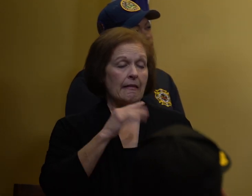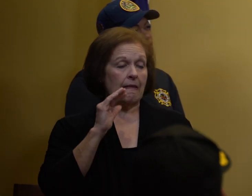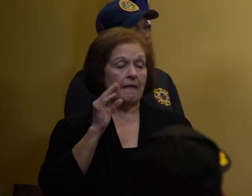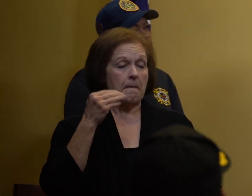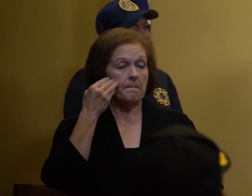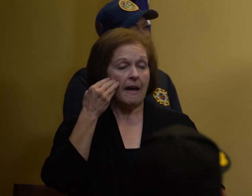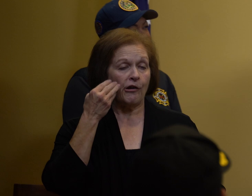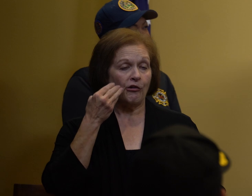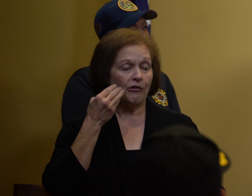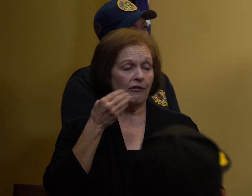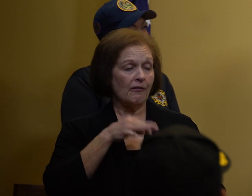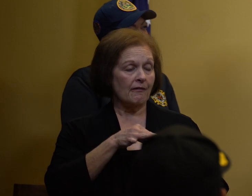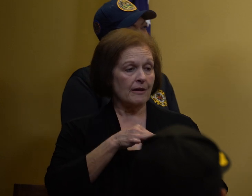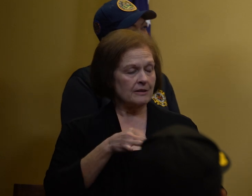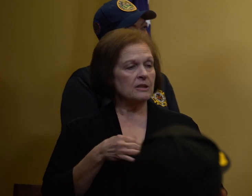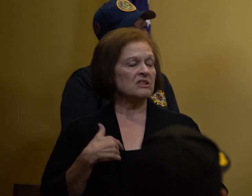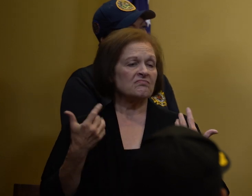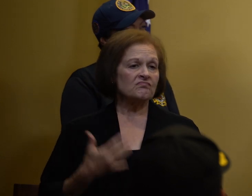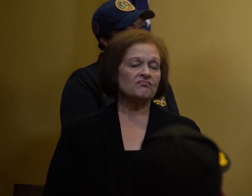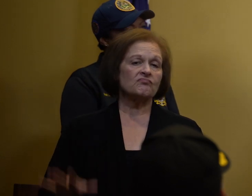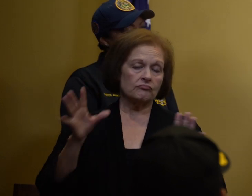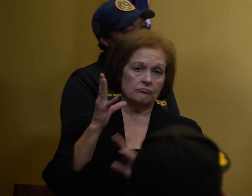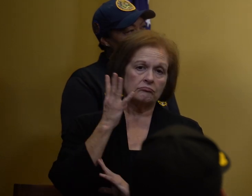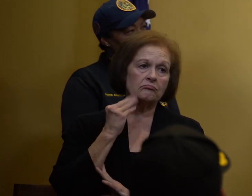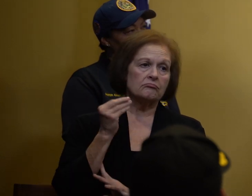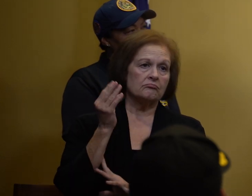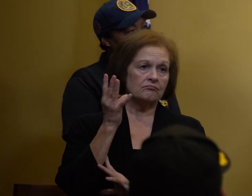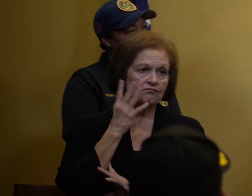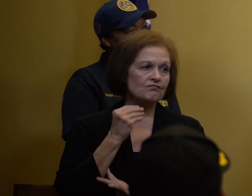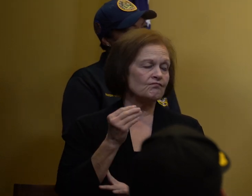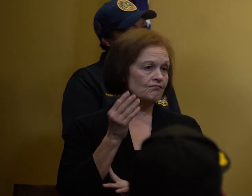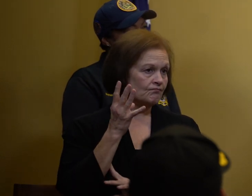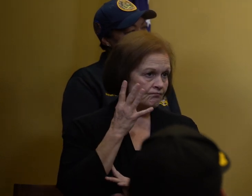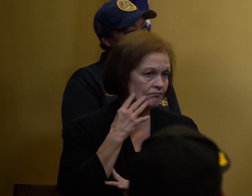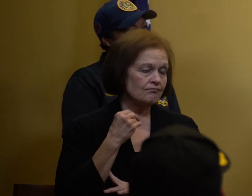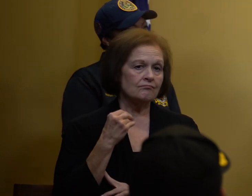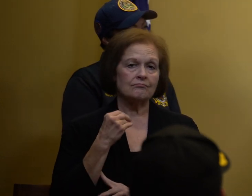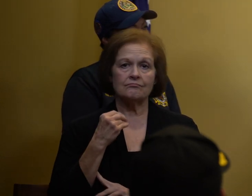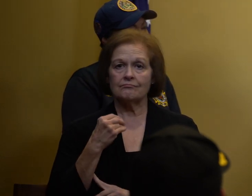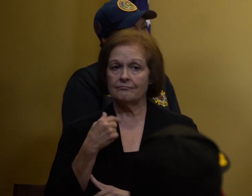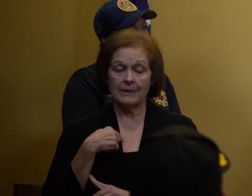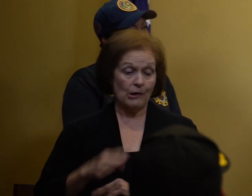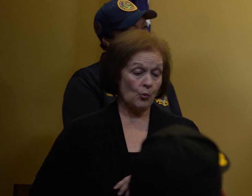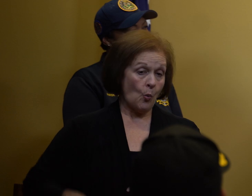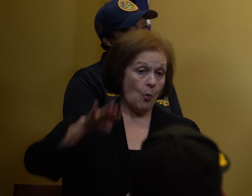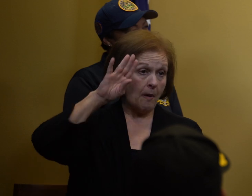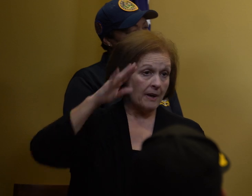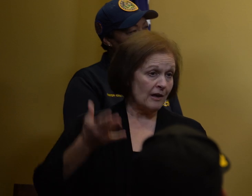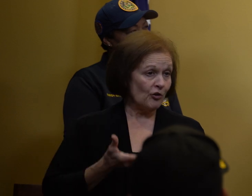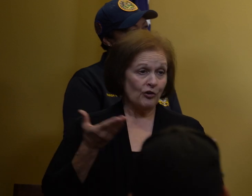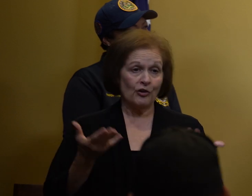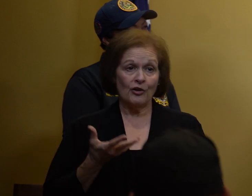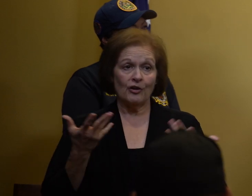earlier, we've been through this a few times before. Been through it growing up in the city, and been through